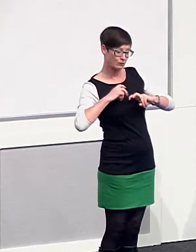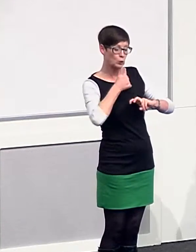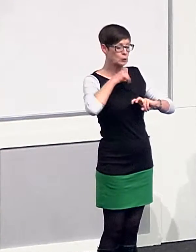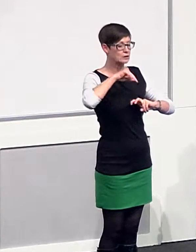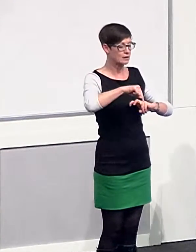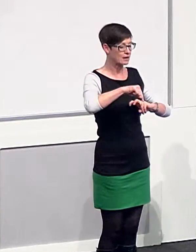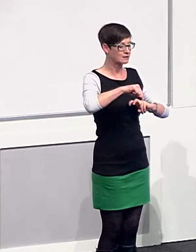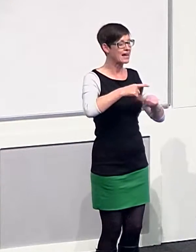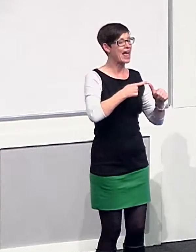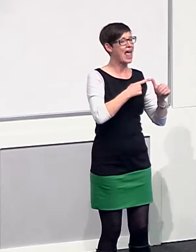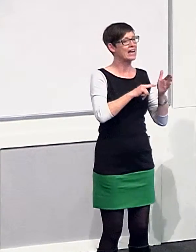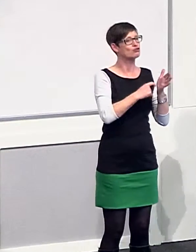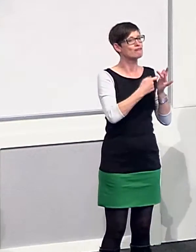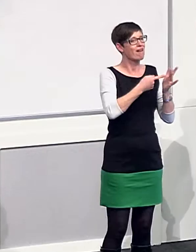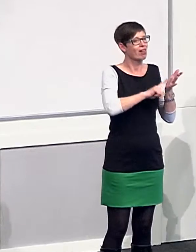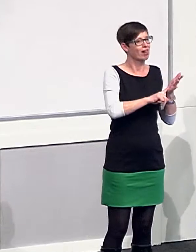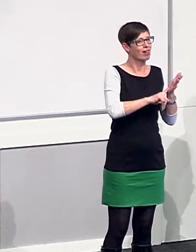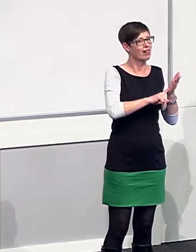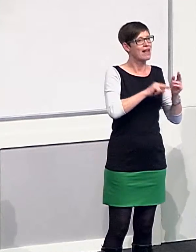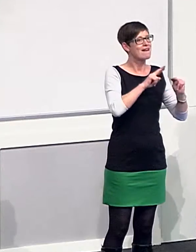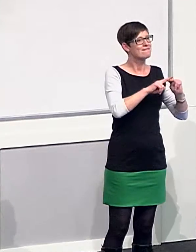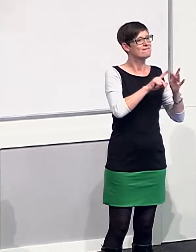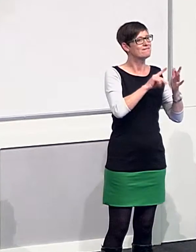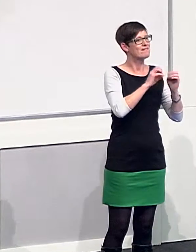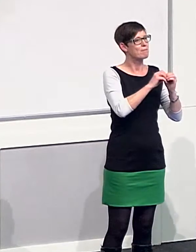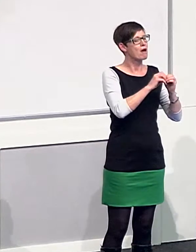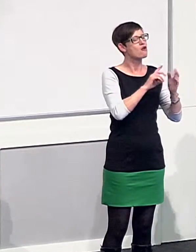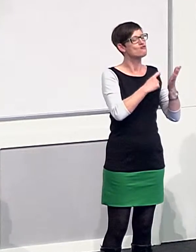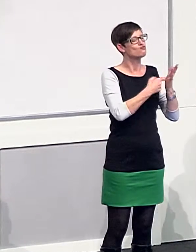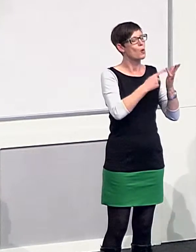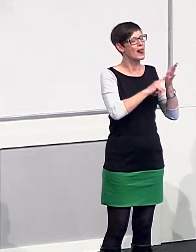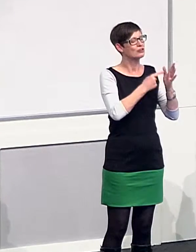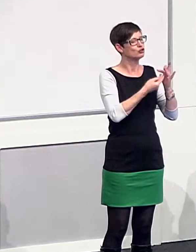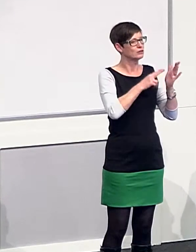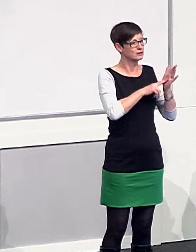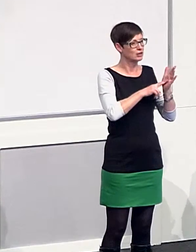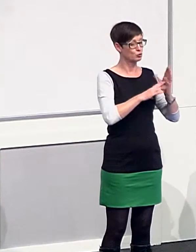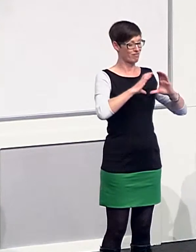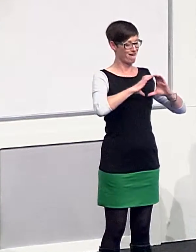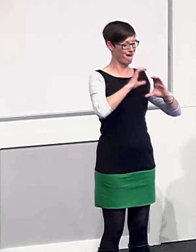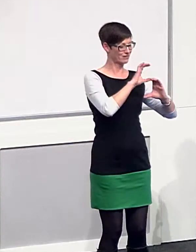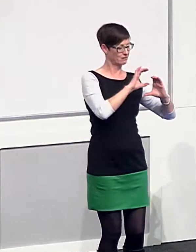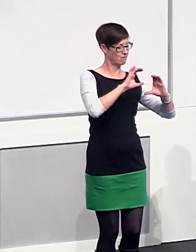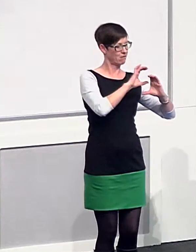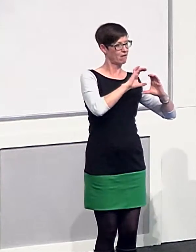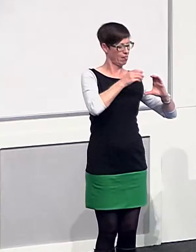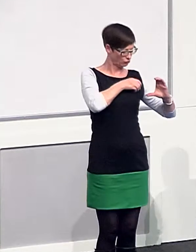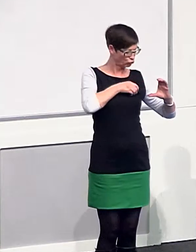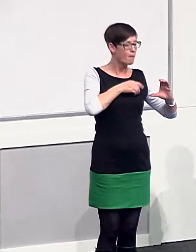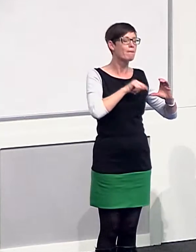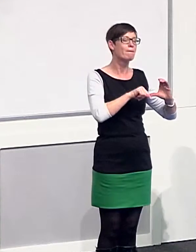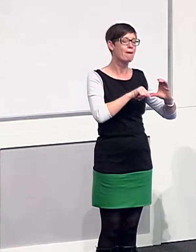Atrial fibrillation is a disordered heart rhythm of the chambers at the top of the heart, which is a